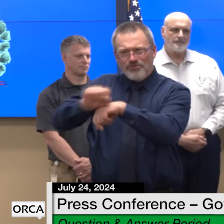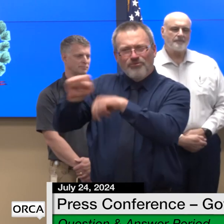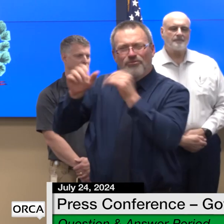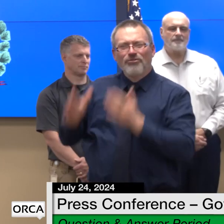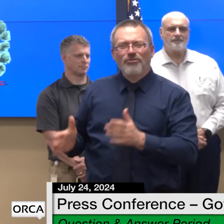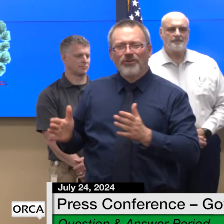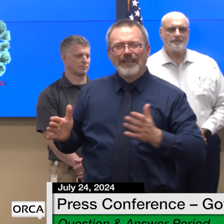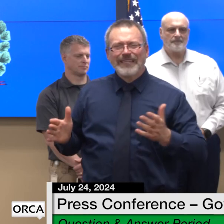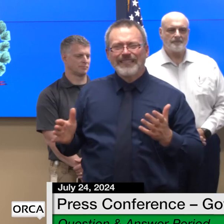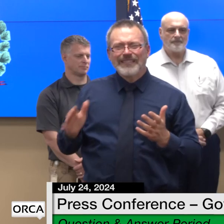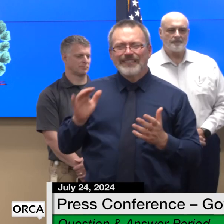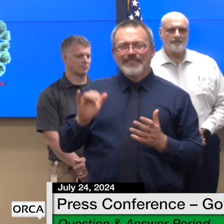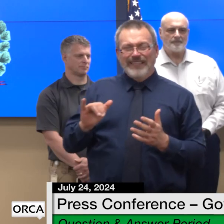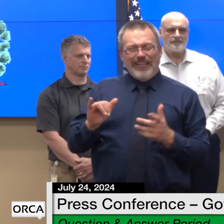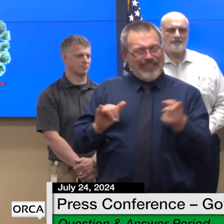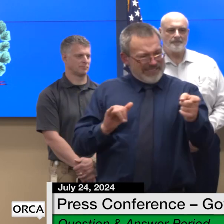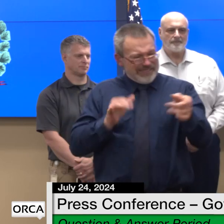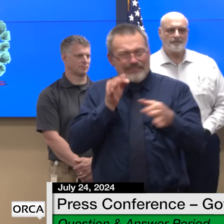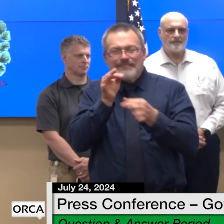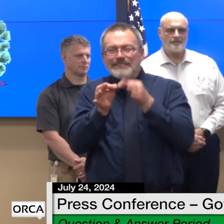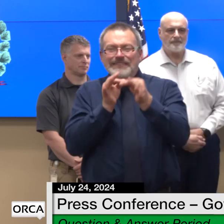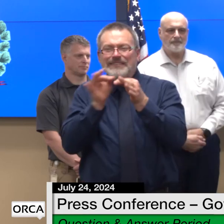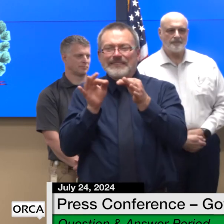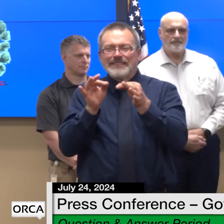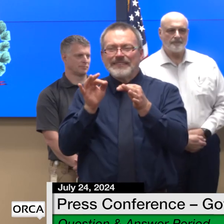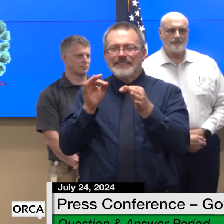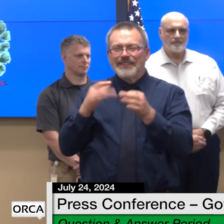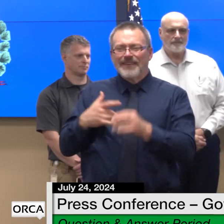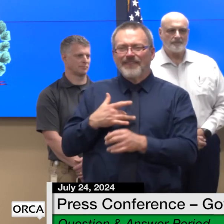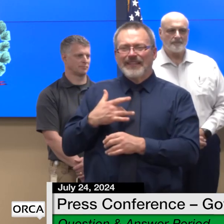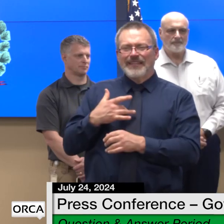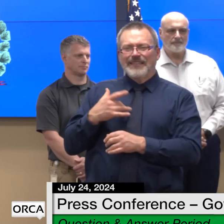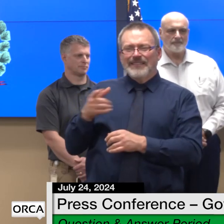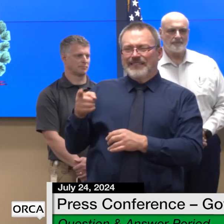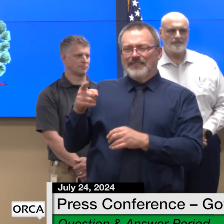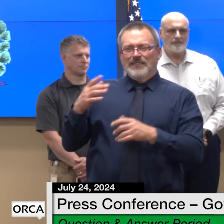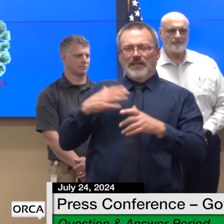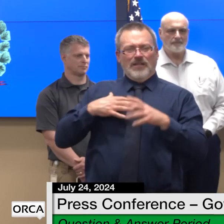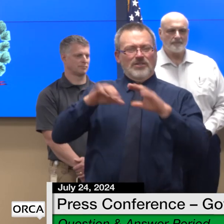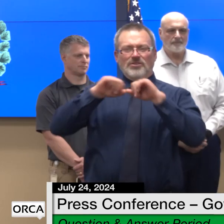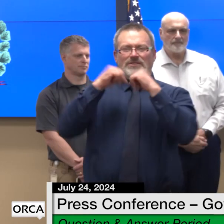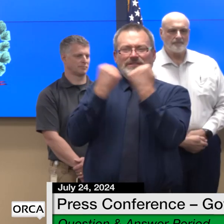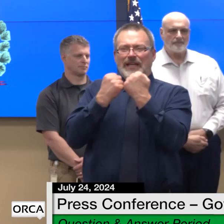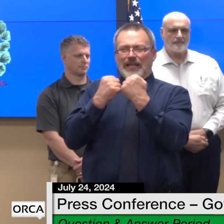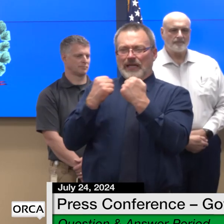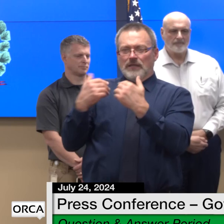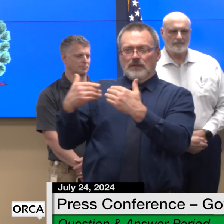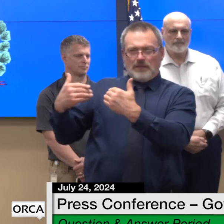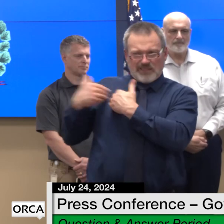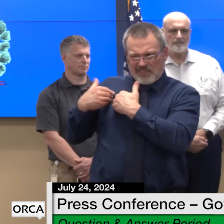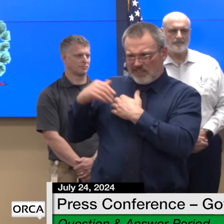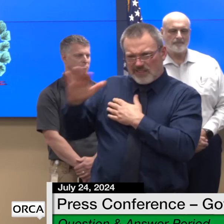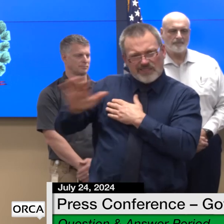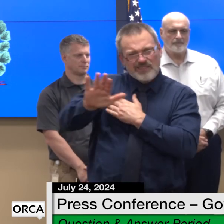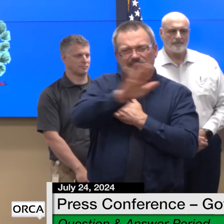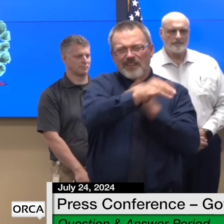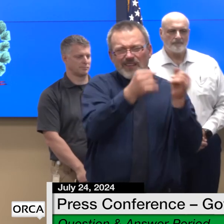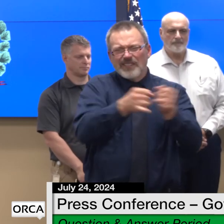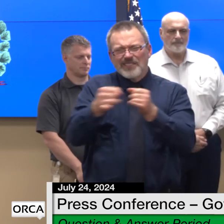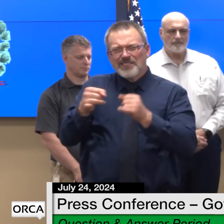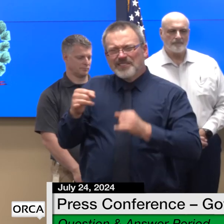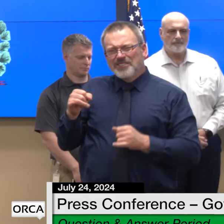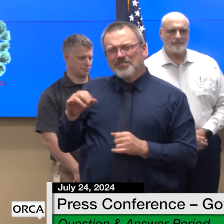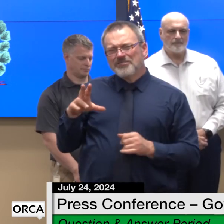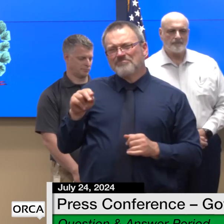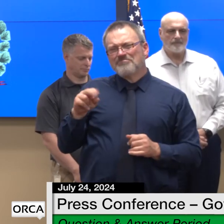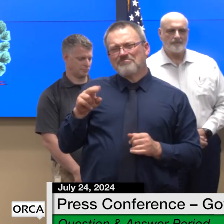just described to me is emblematic of our societal inability to be accountable for our own actions, and that has been a common